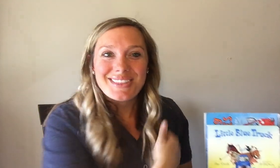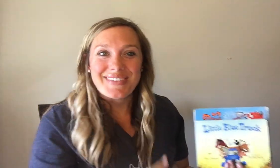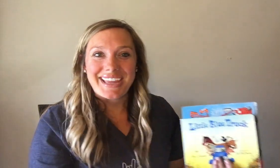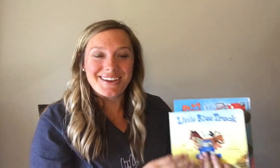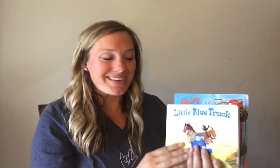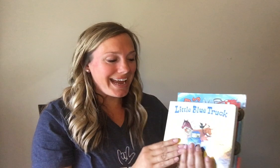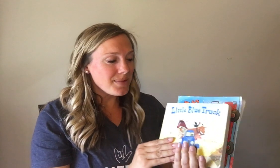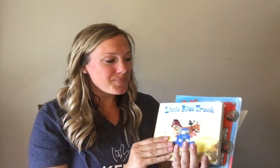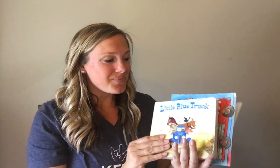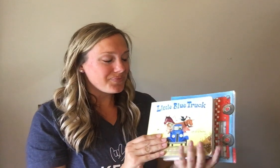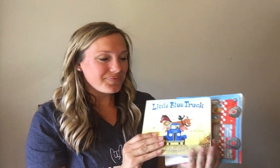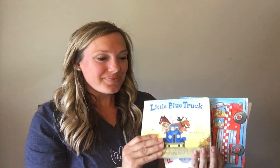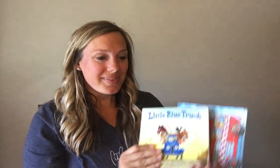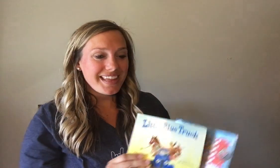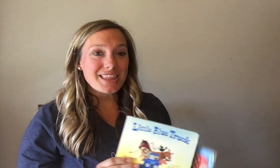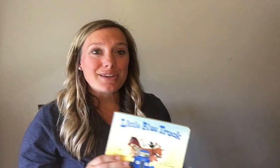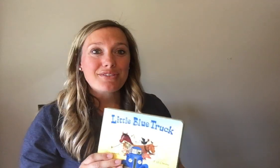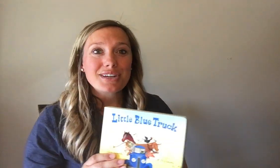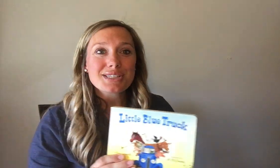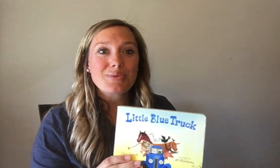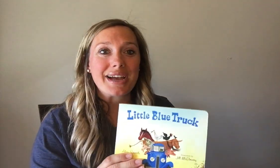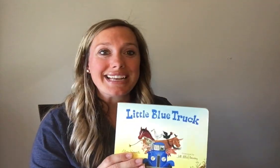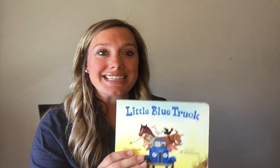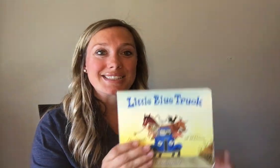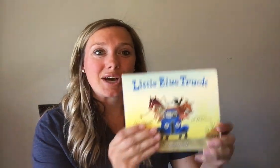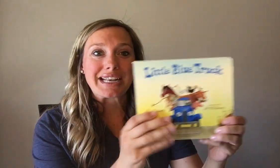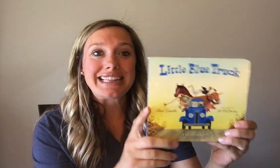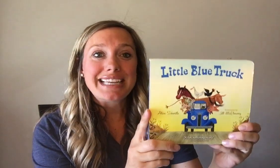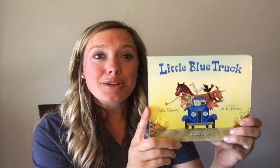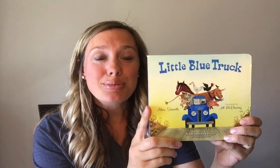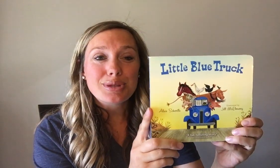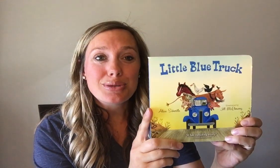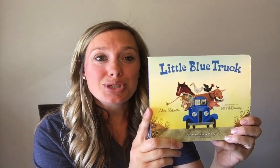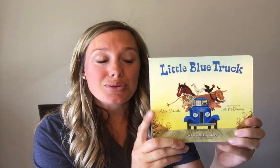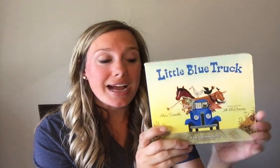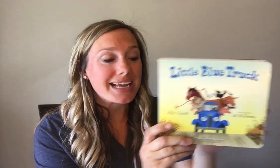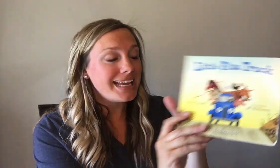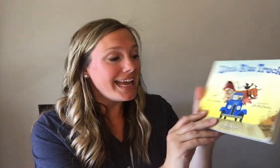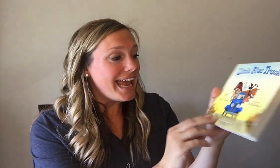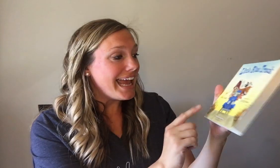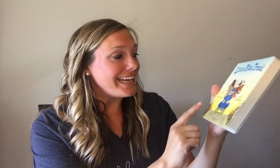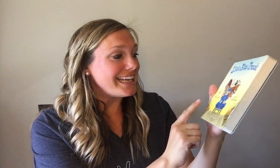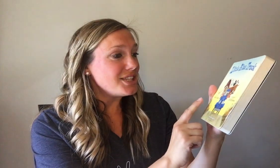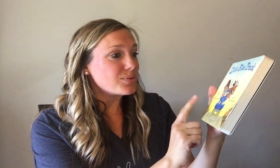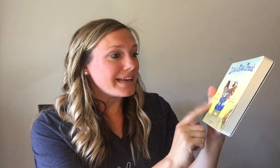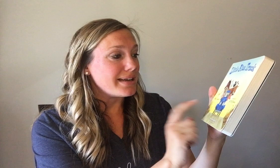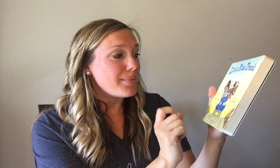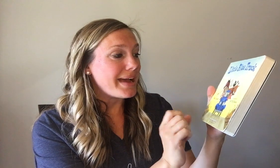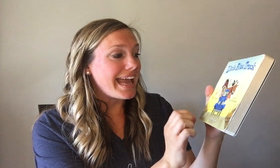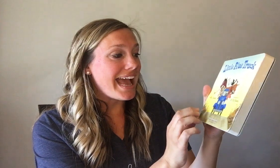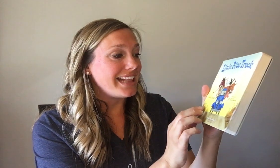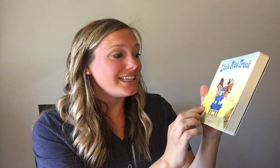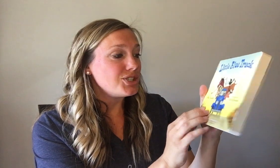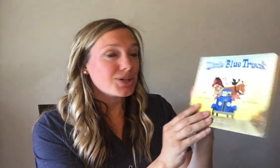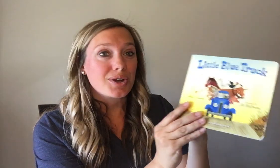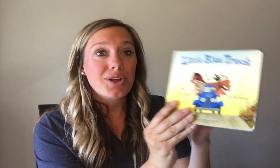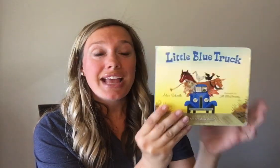me, okay? The first one is called Little Blue Truck, and it's written by Alice Schertle,